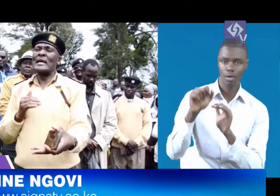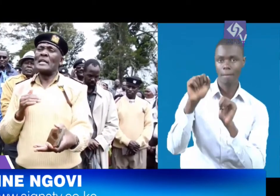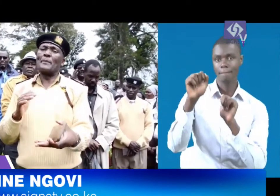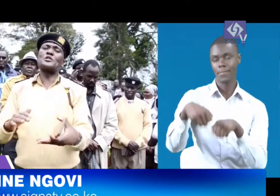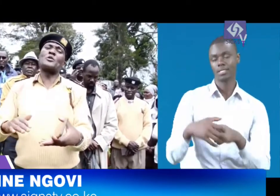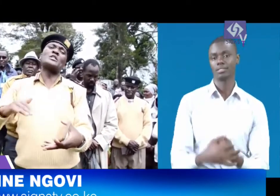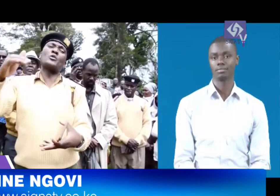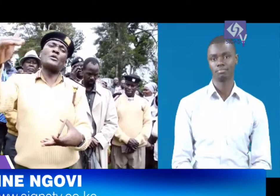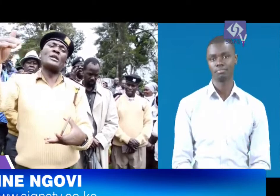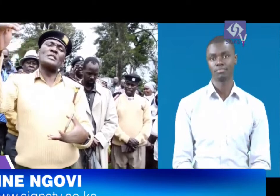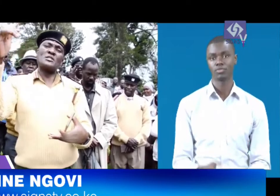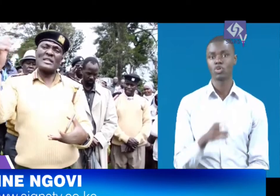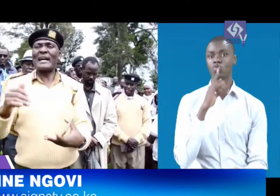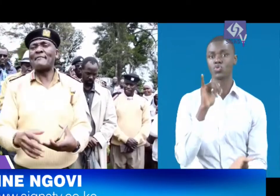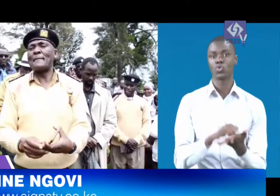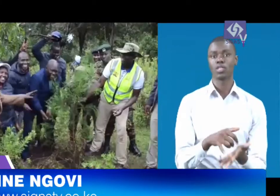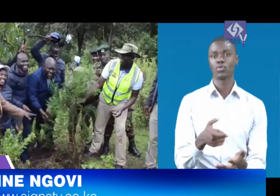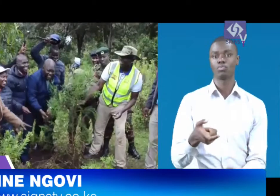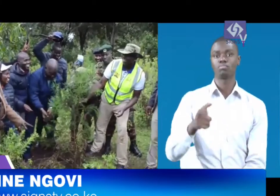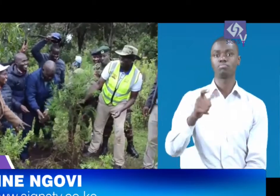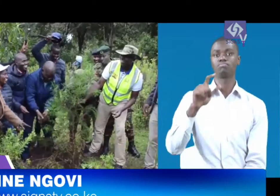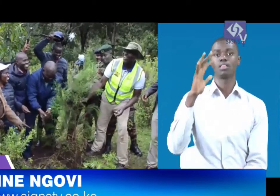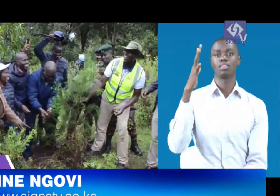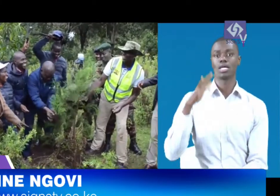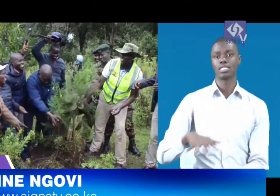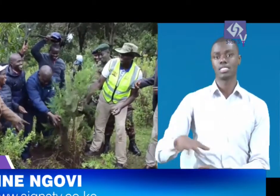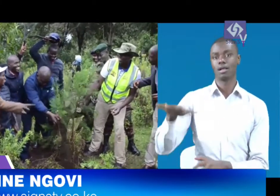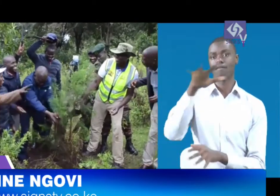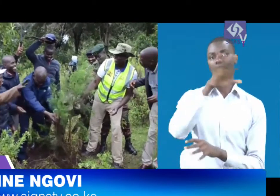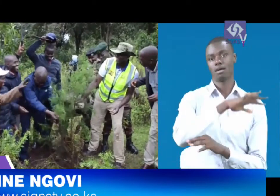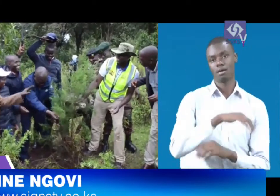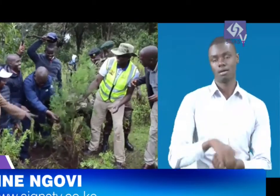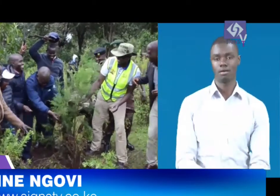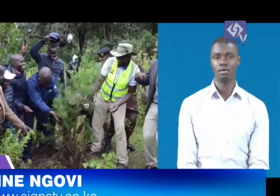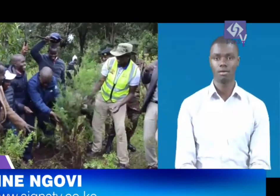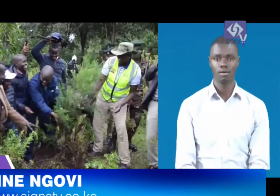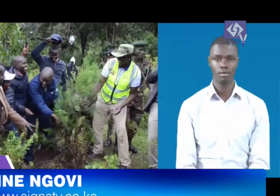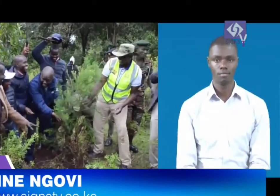Kukata. Ndipozo uweze kuincrease tree cover.